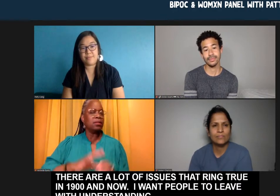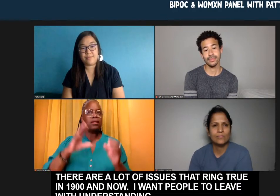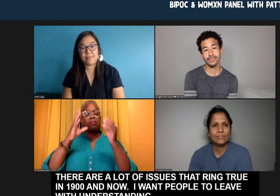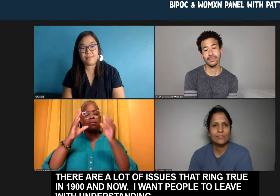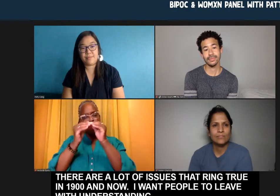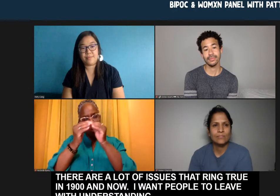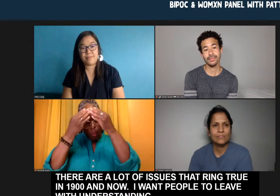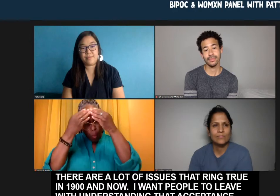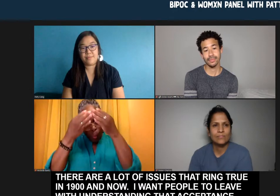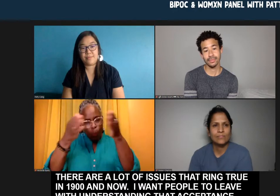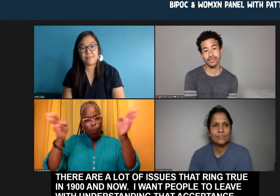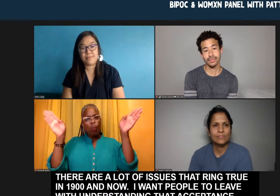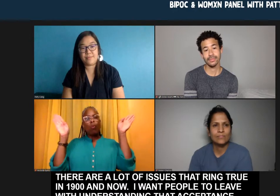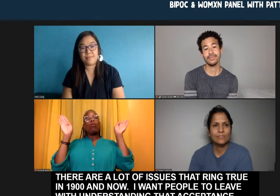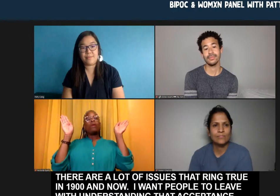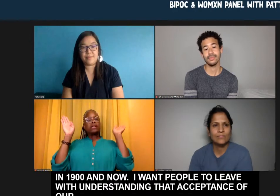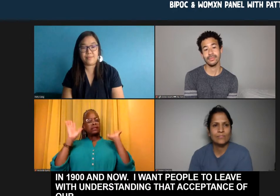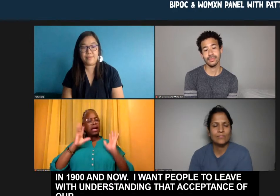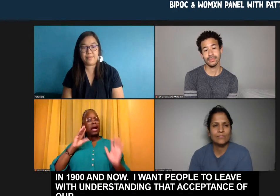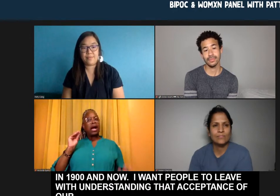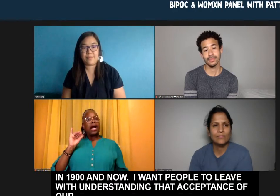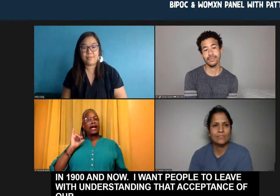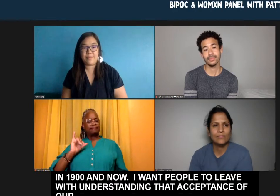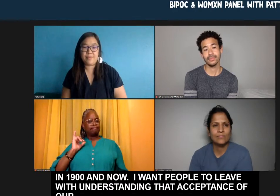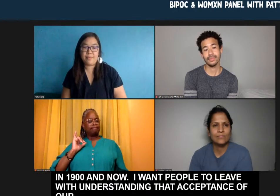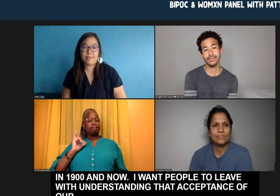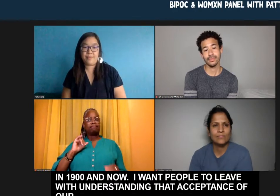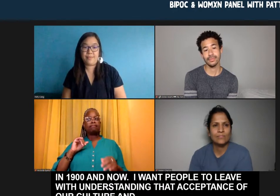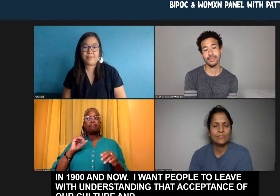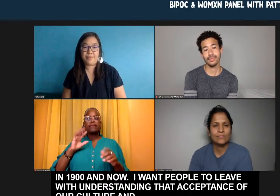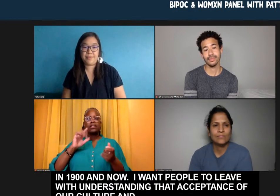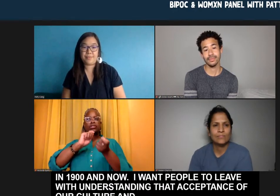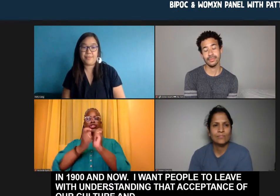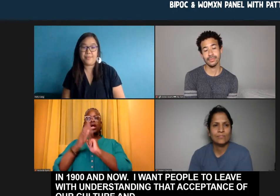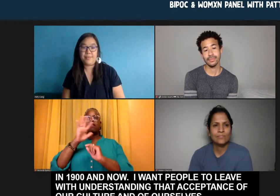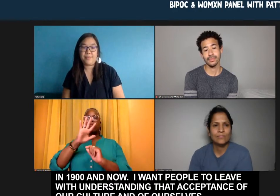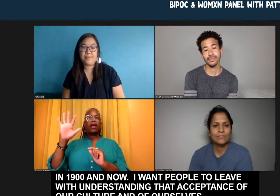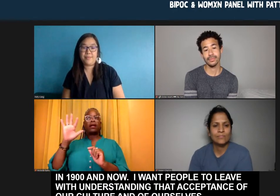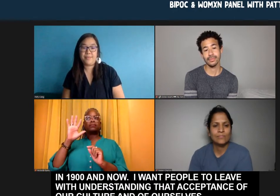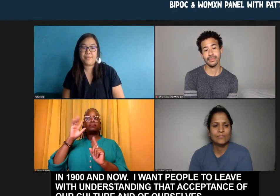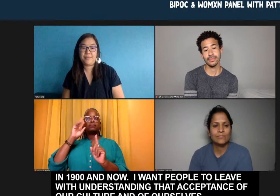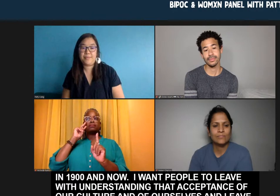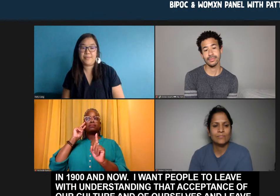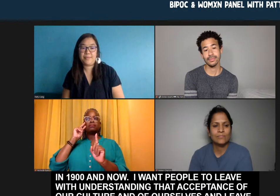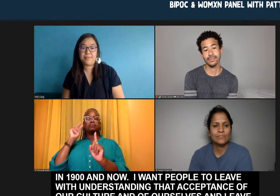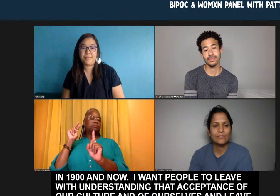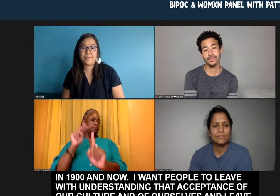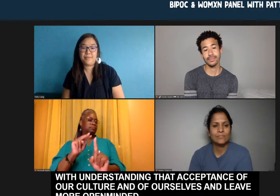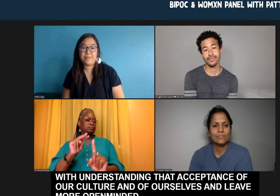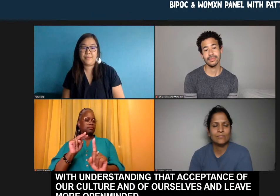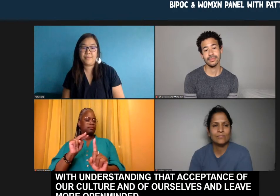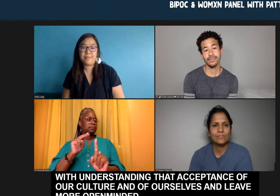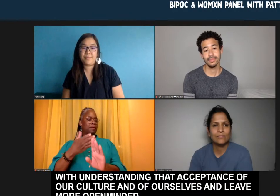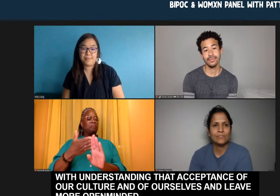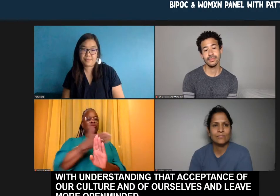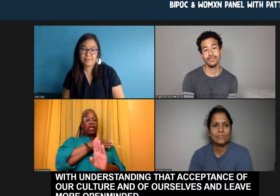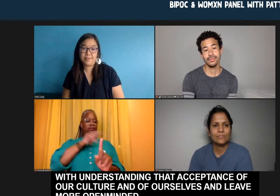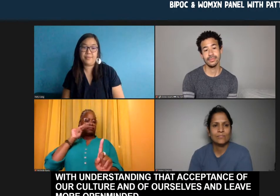culture and of ourselves, and leave more open-minded. And an acceptance of our language